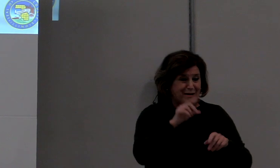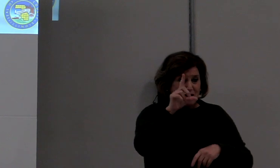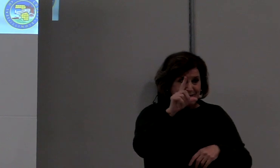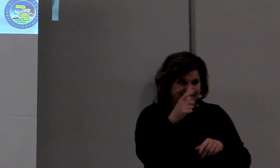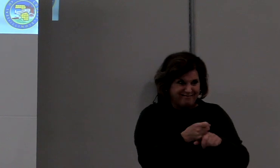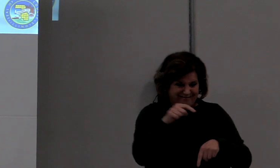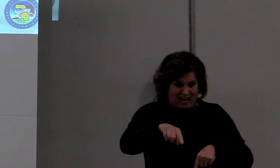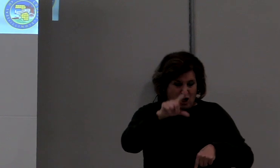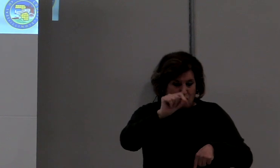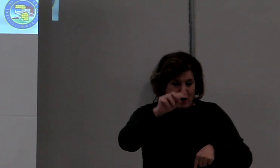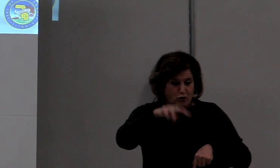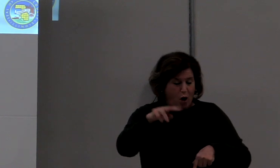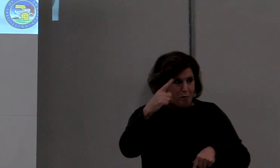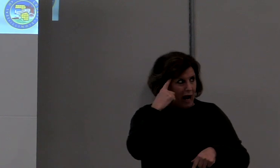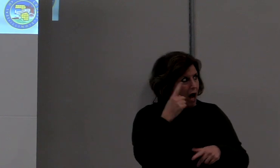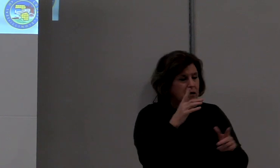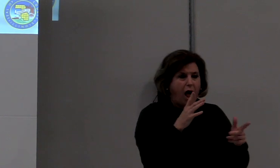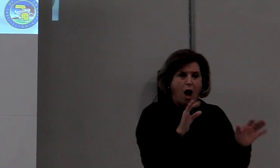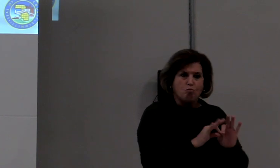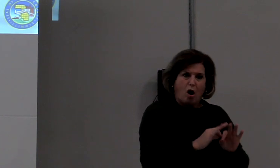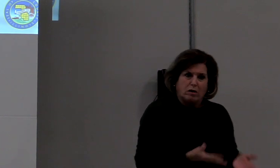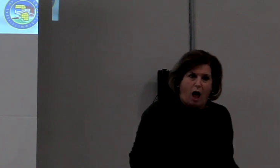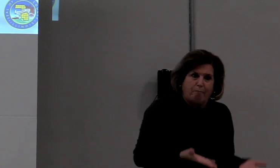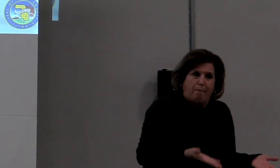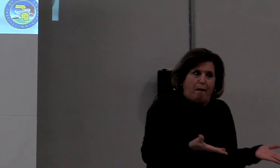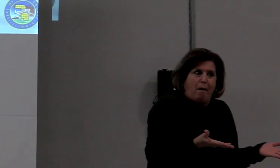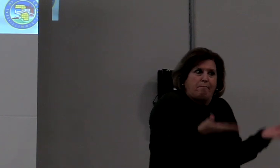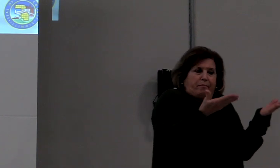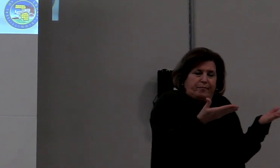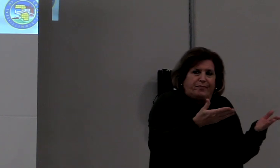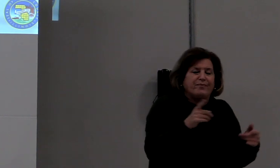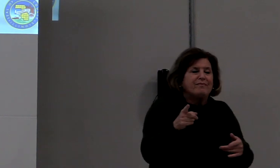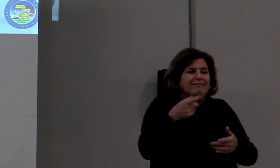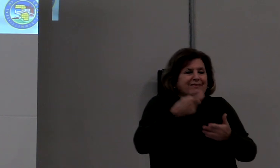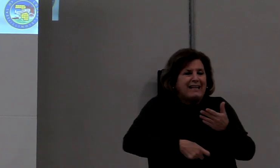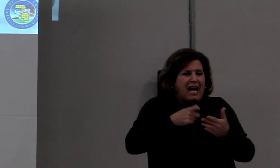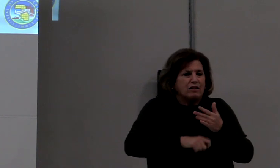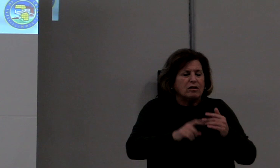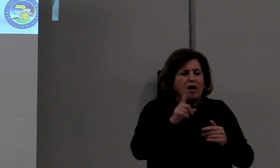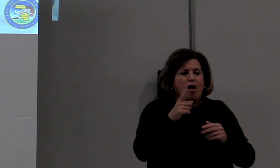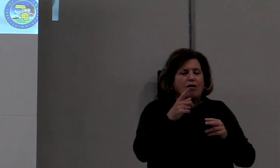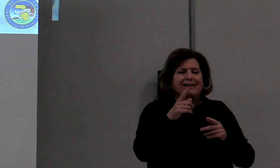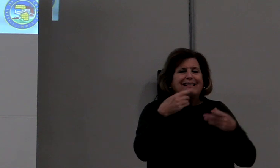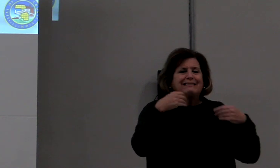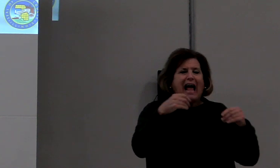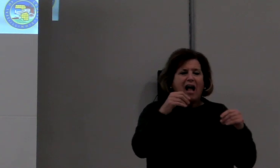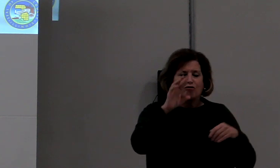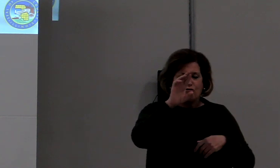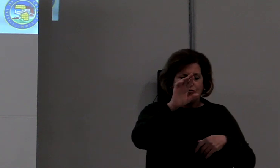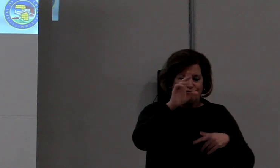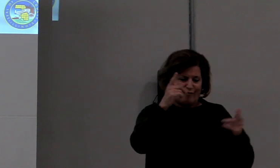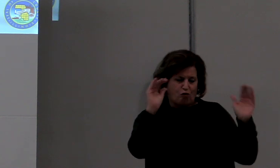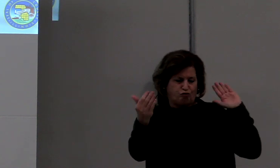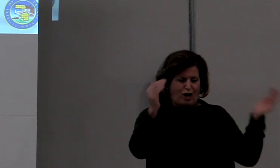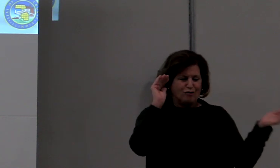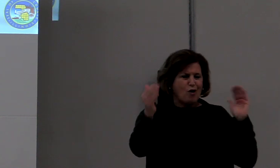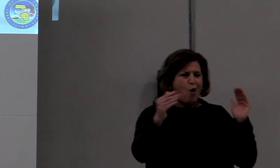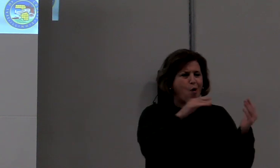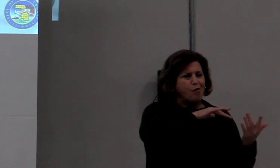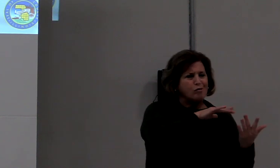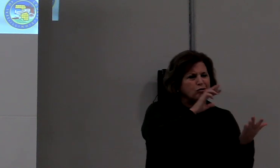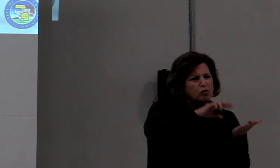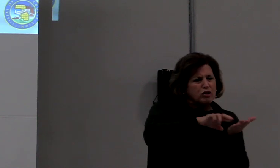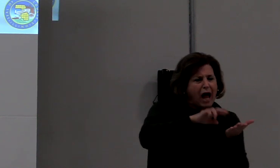on with the sales, the hot residential market. The assessor is going to do what's called a sales ratio study.